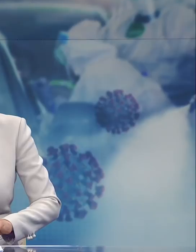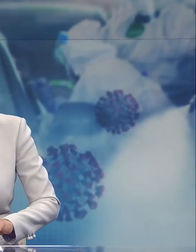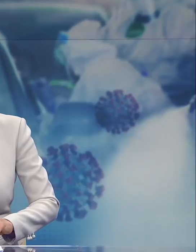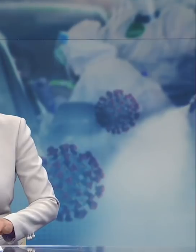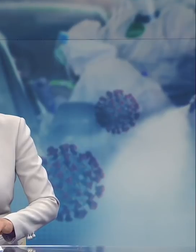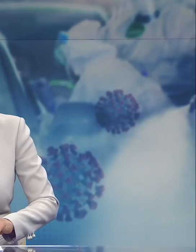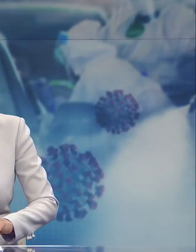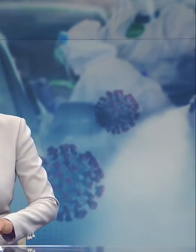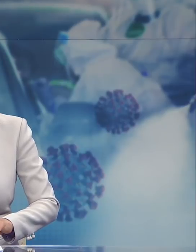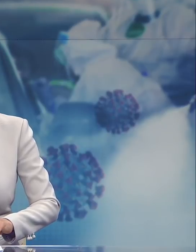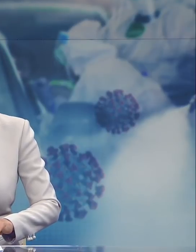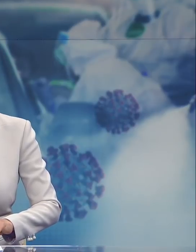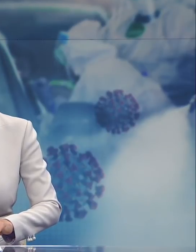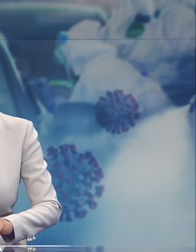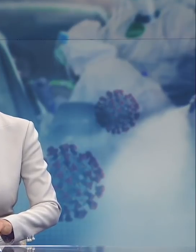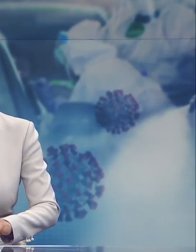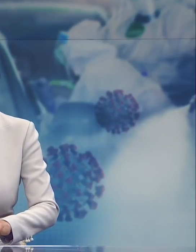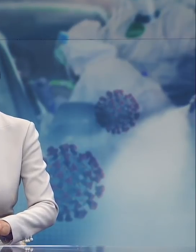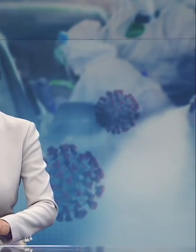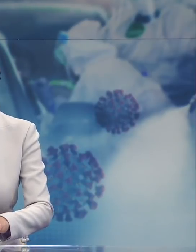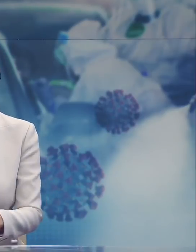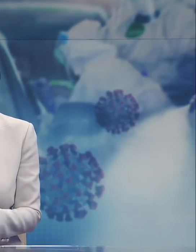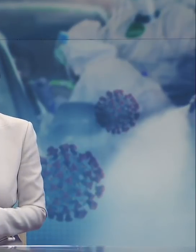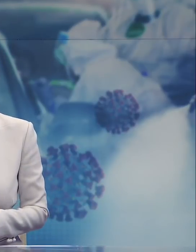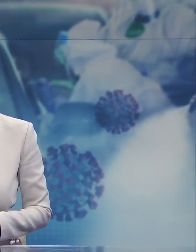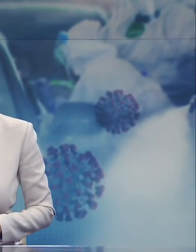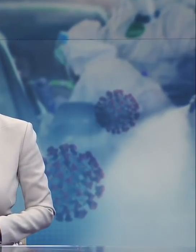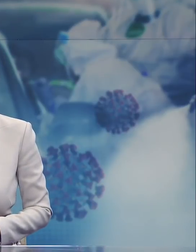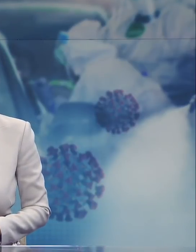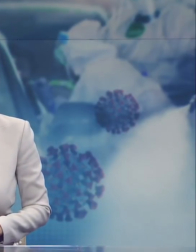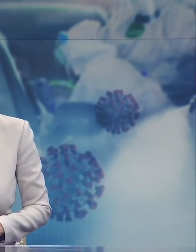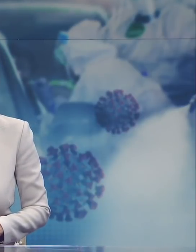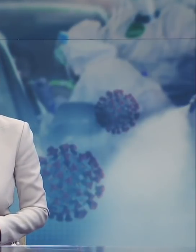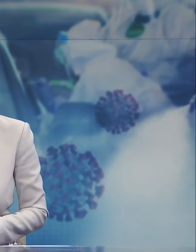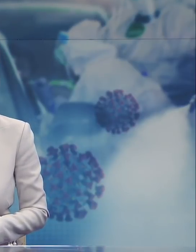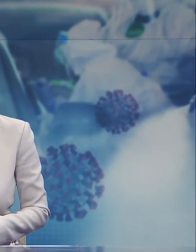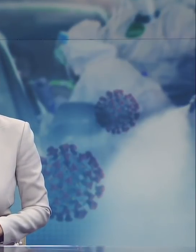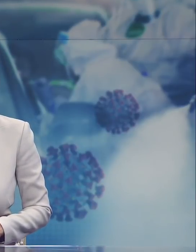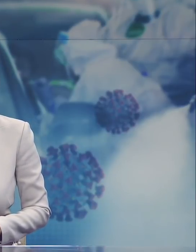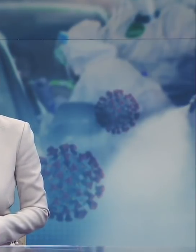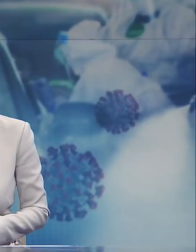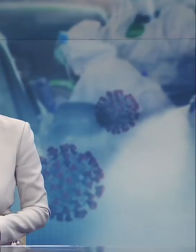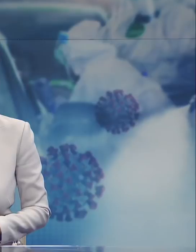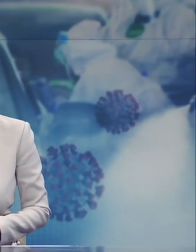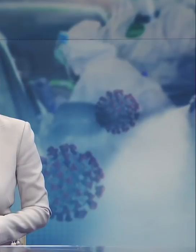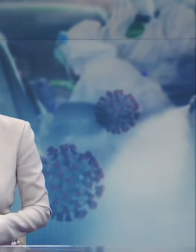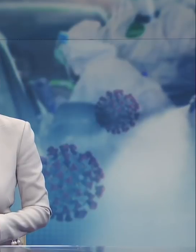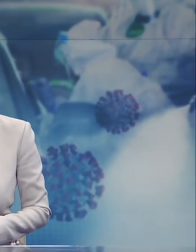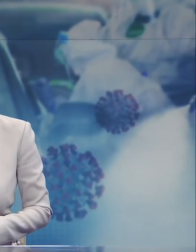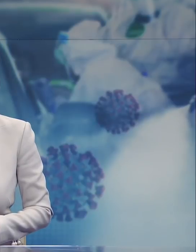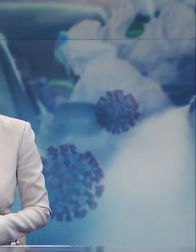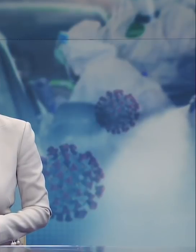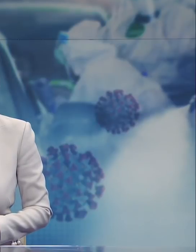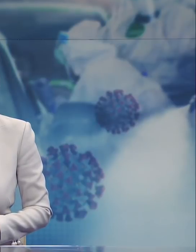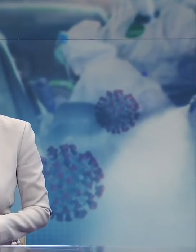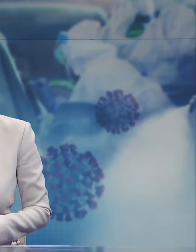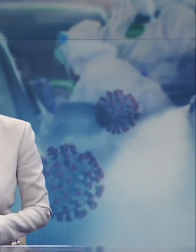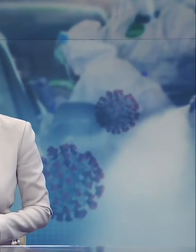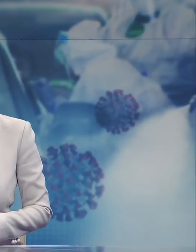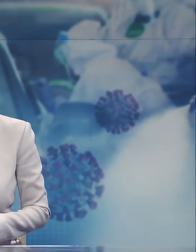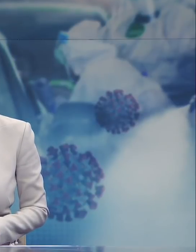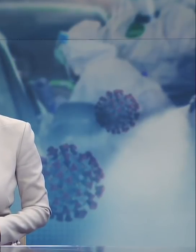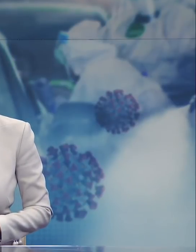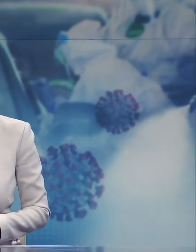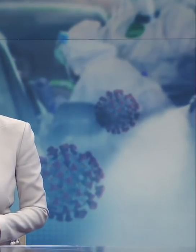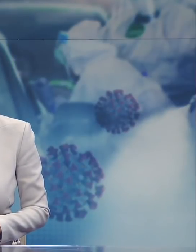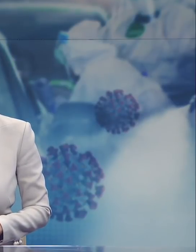have 125 new cases today, raising our total number of infections to 9,786. Meanwhile, for foreign residents